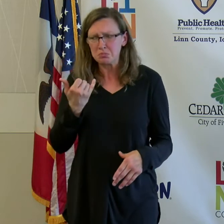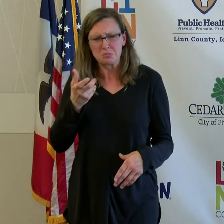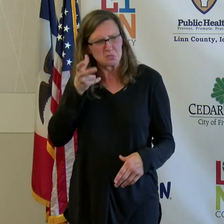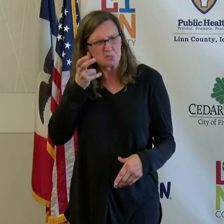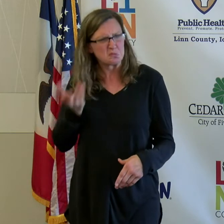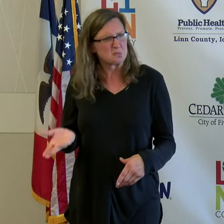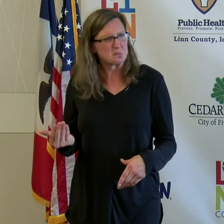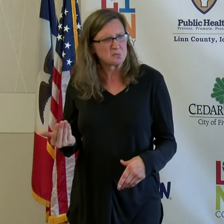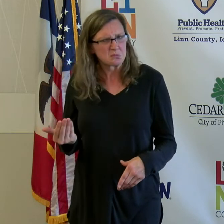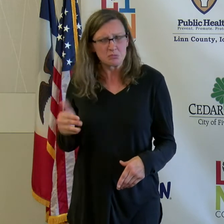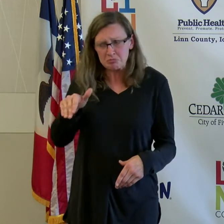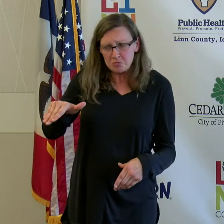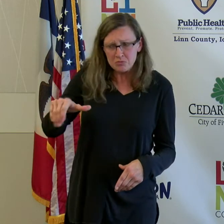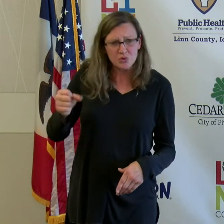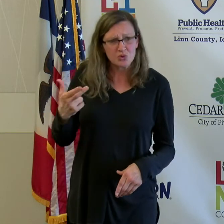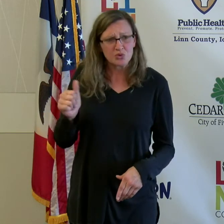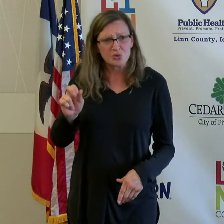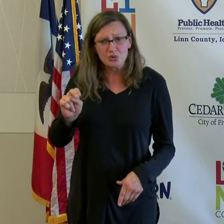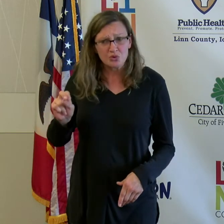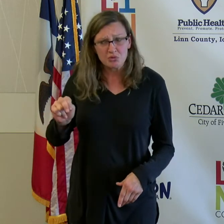Shannon, go ahead.